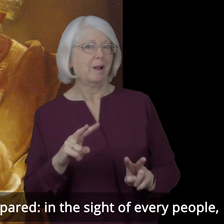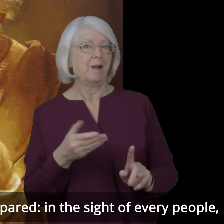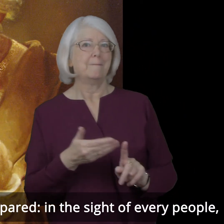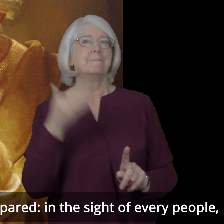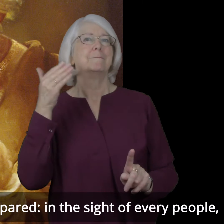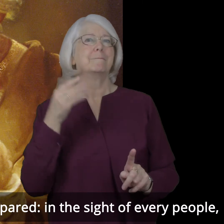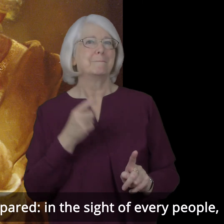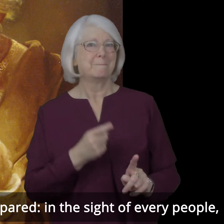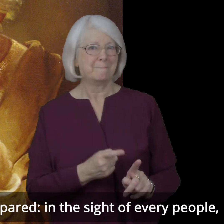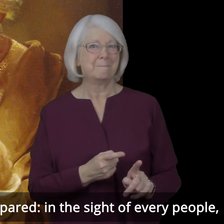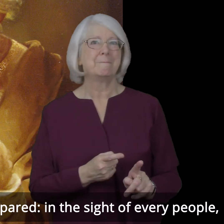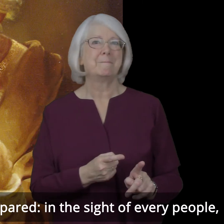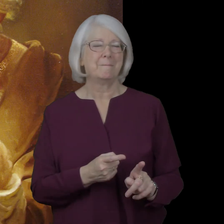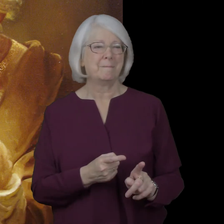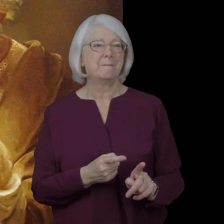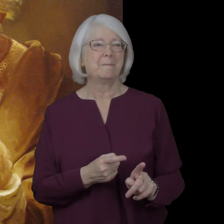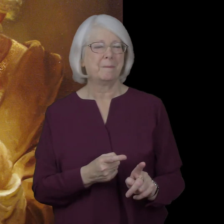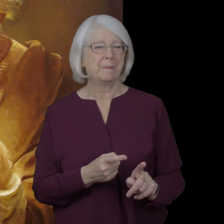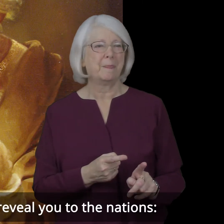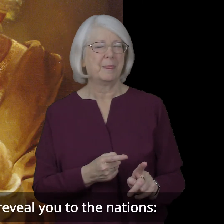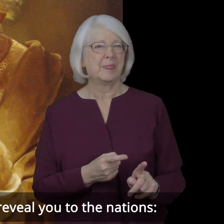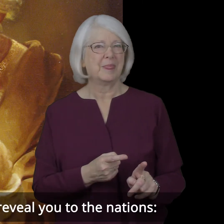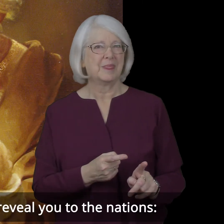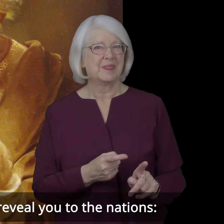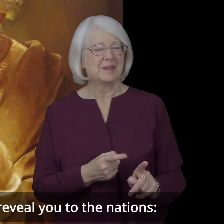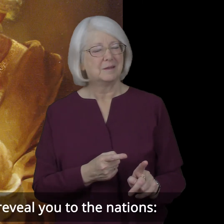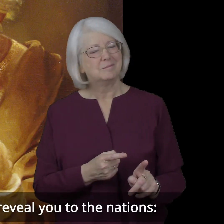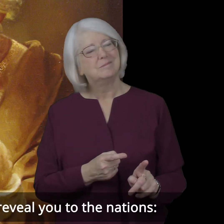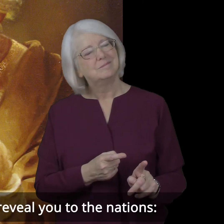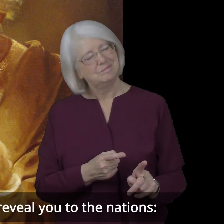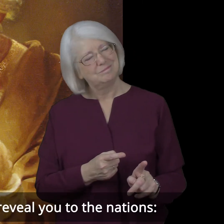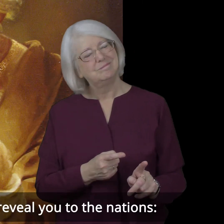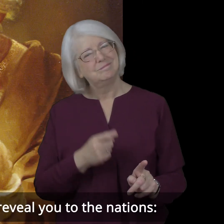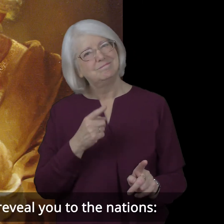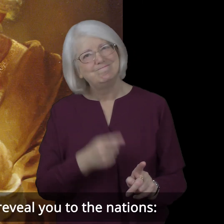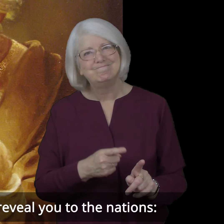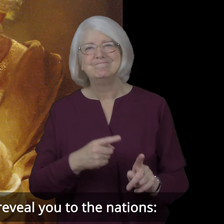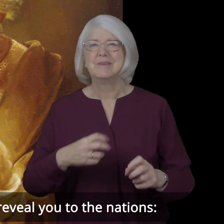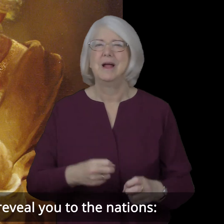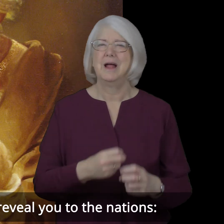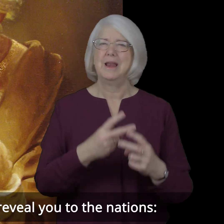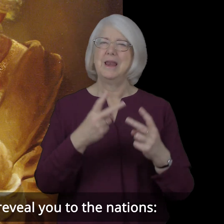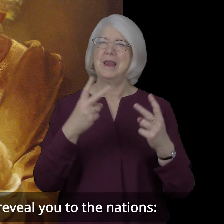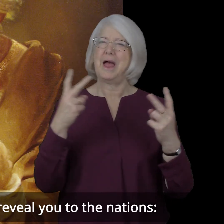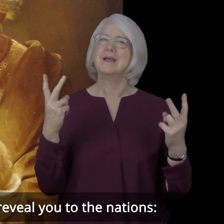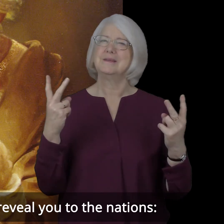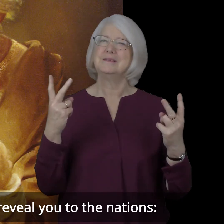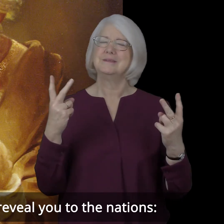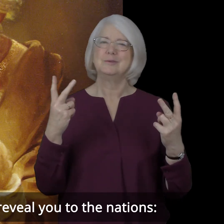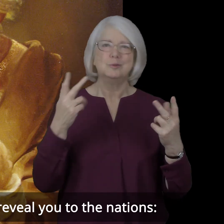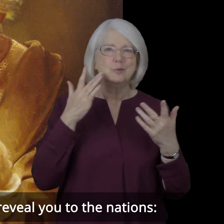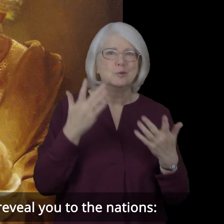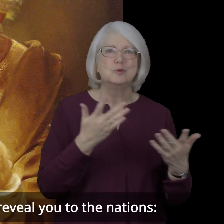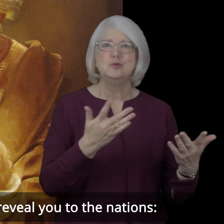people. A light to reveal to